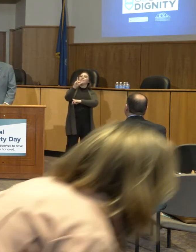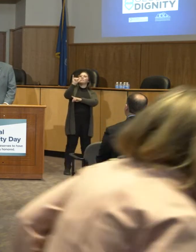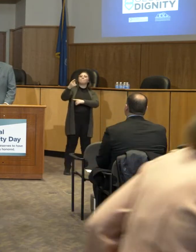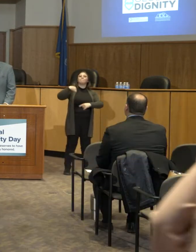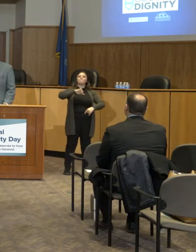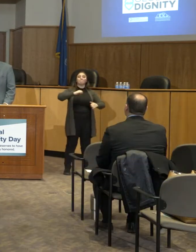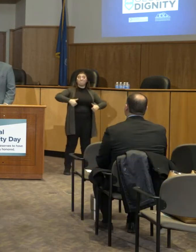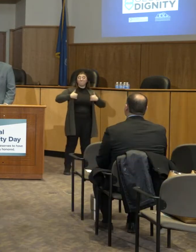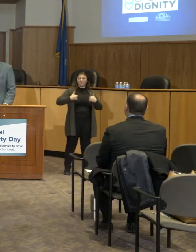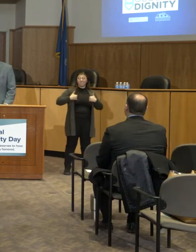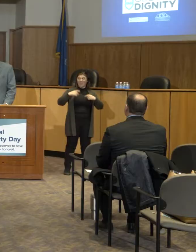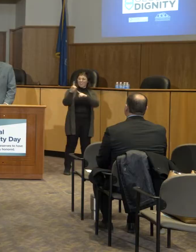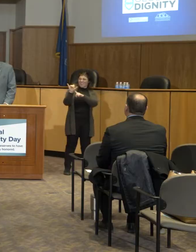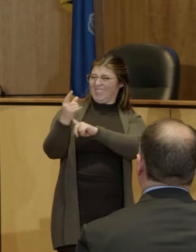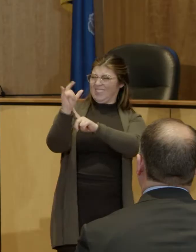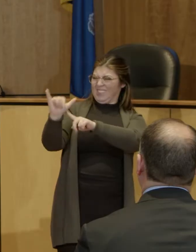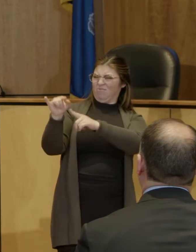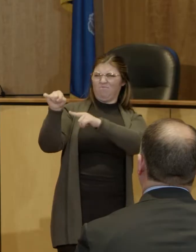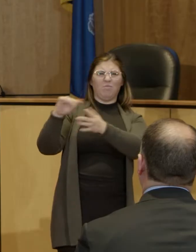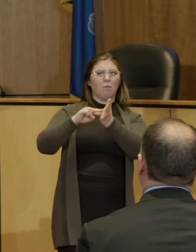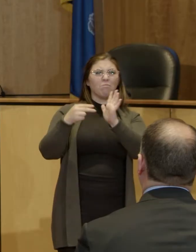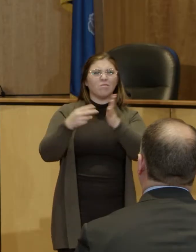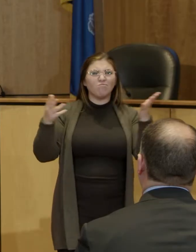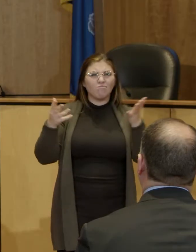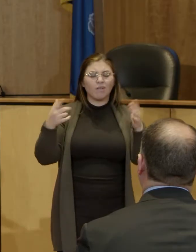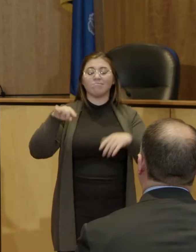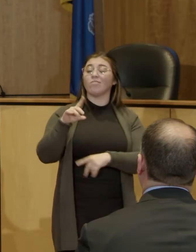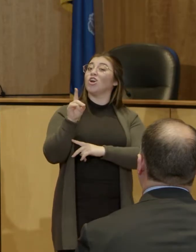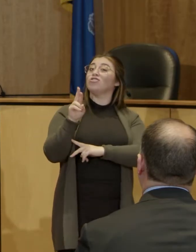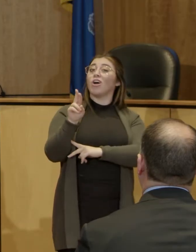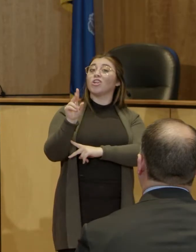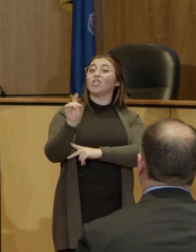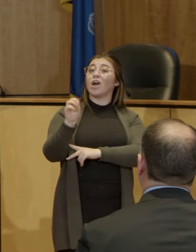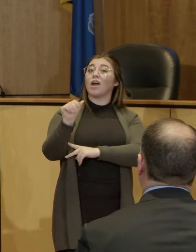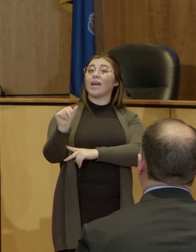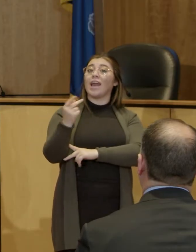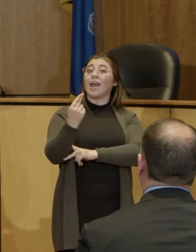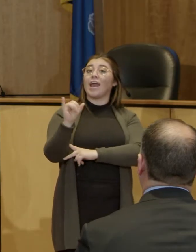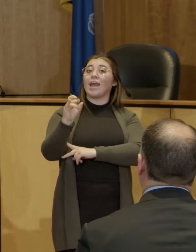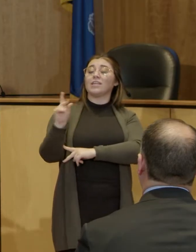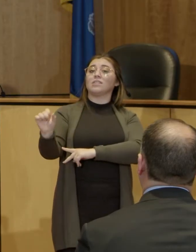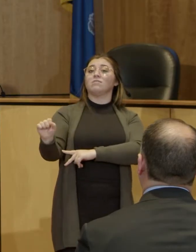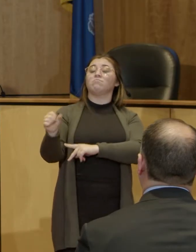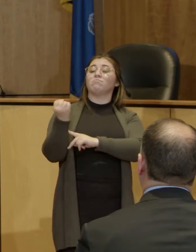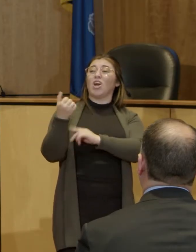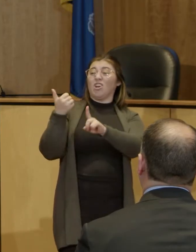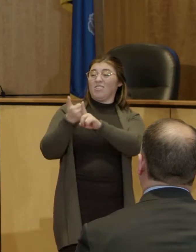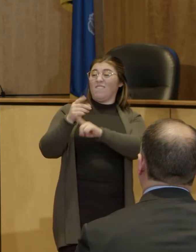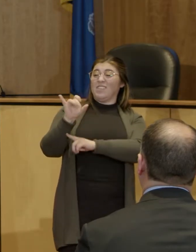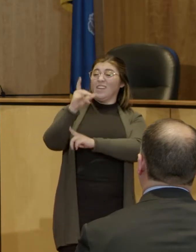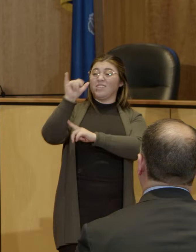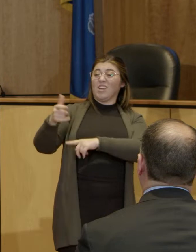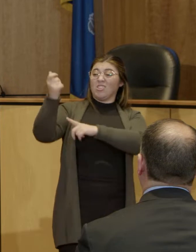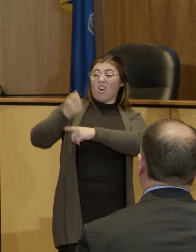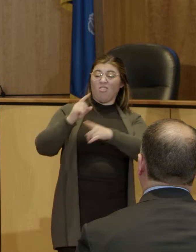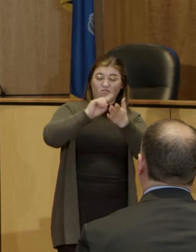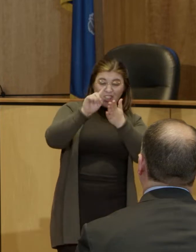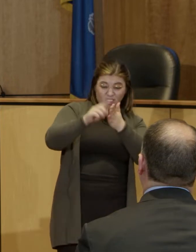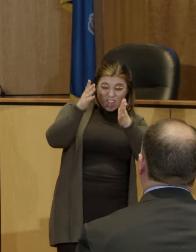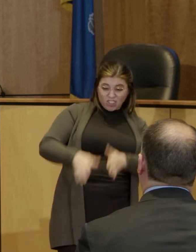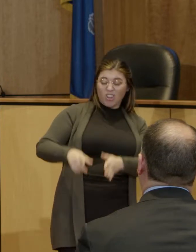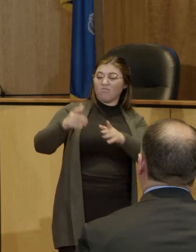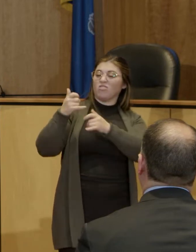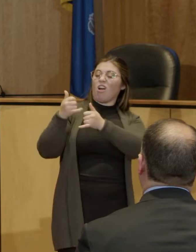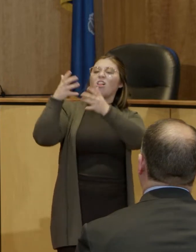lives. But what's that mean? What does dignity mean? Dr. Donna Hicks, a dignity scholar, researcher, consultant, she defines